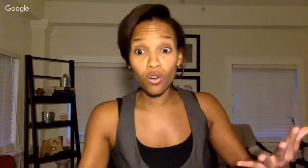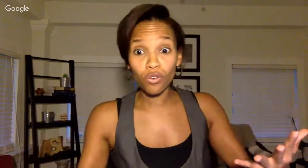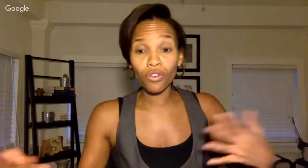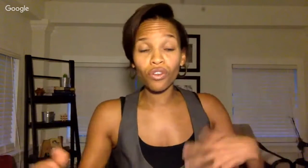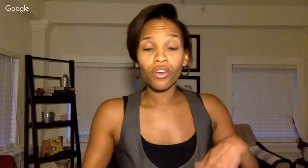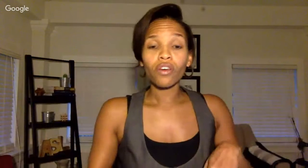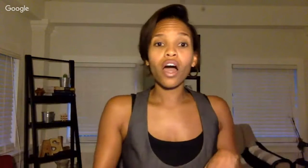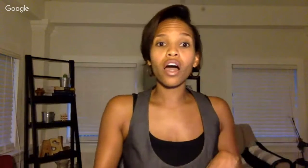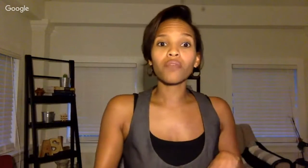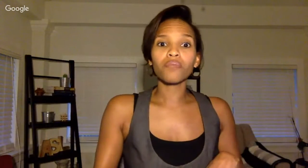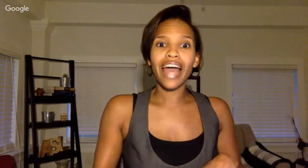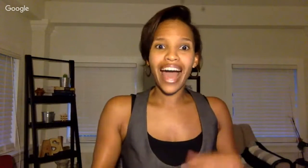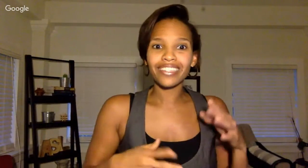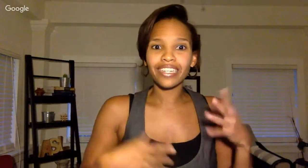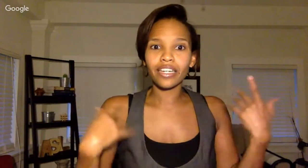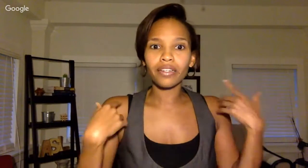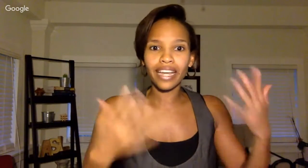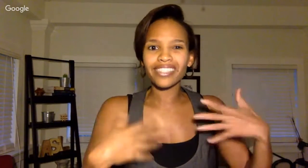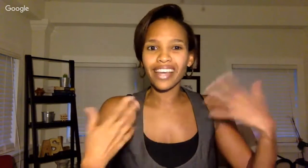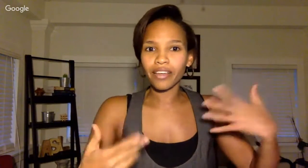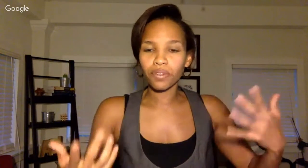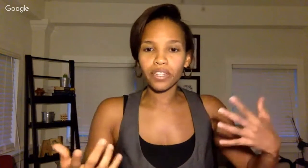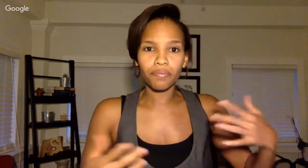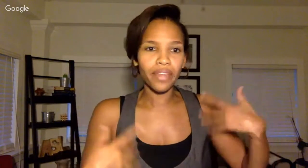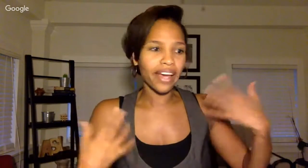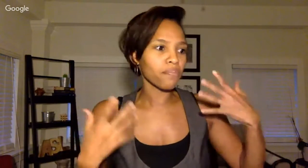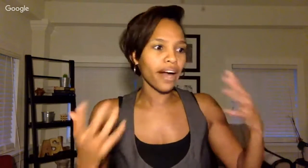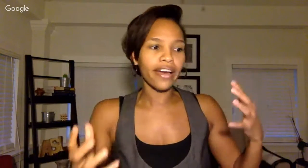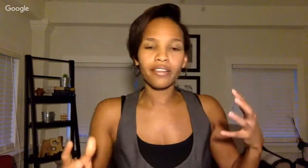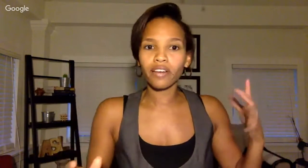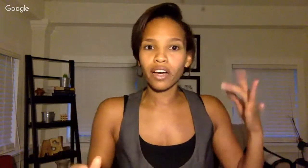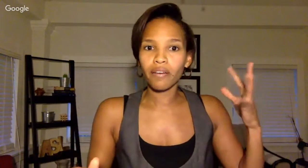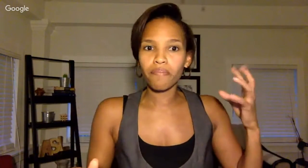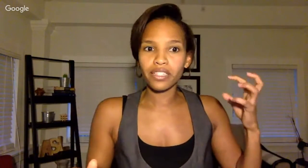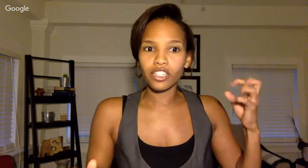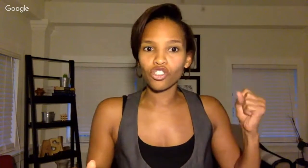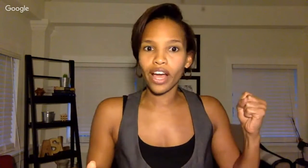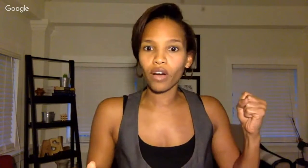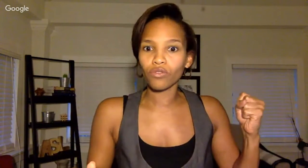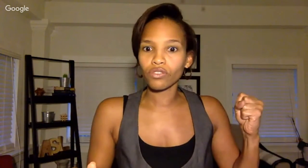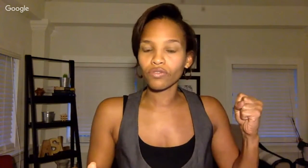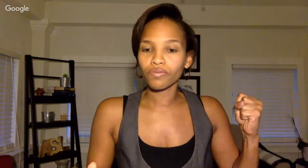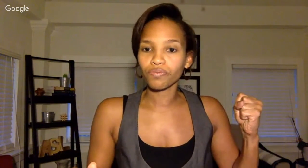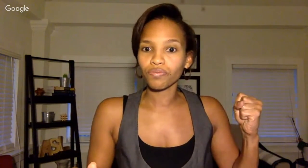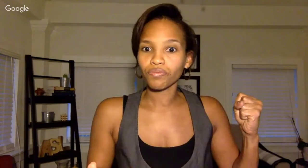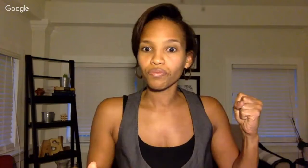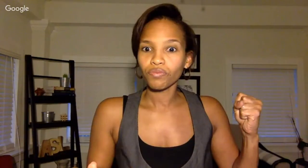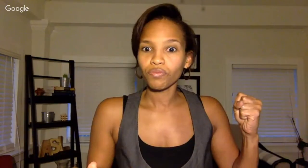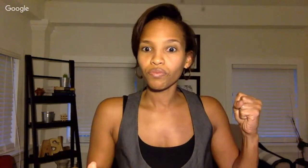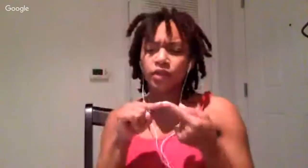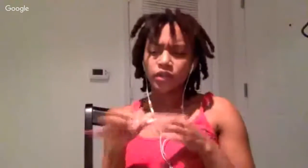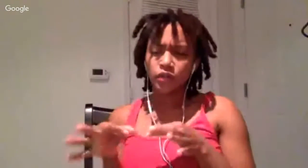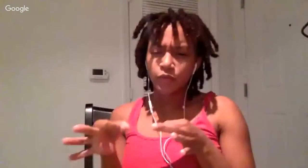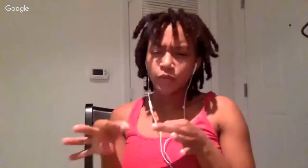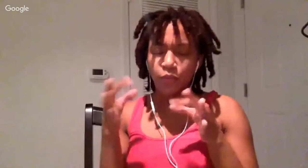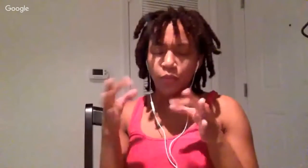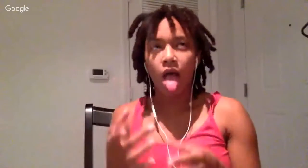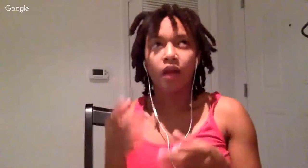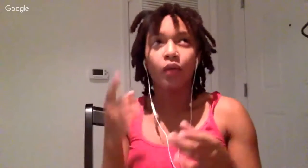postpone gets that implied message out. when would